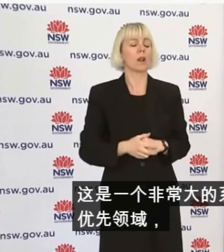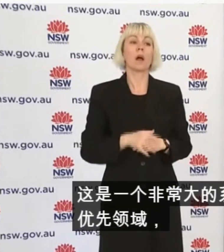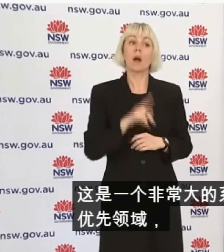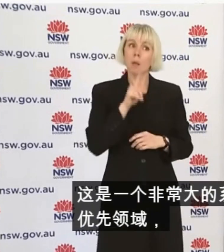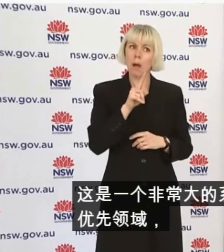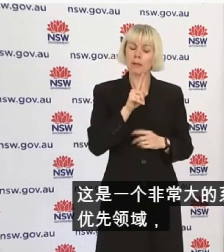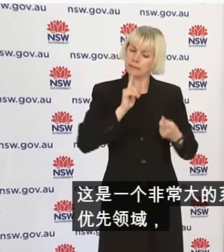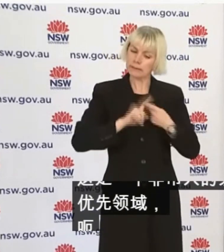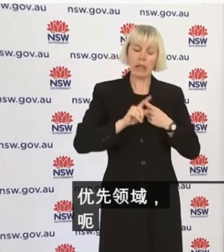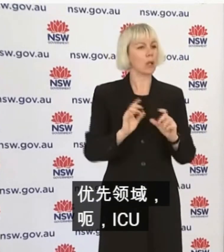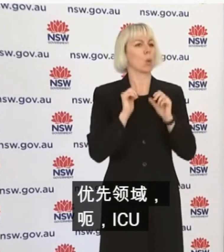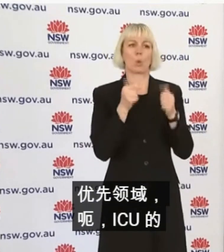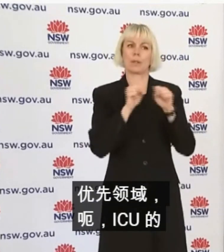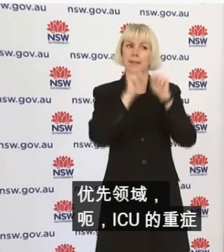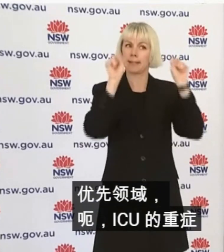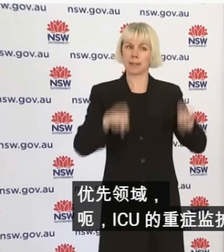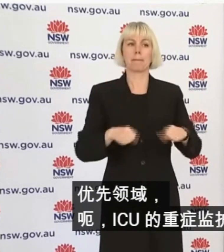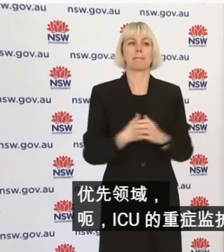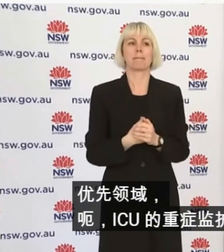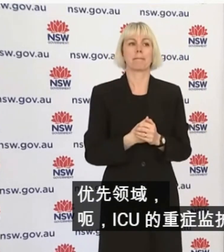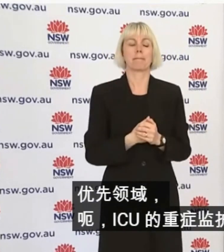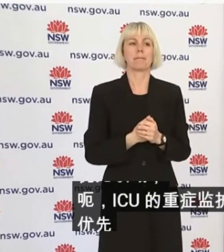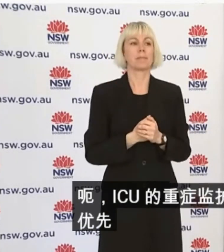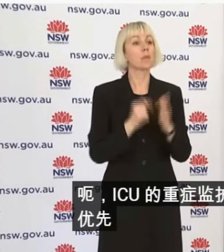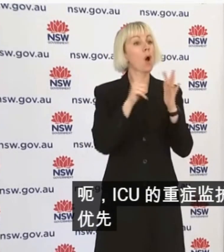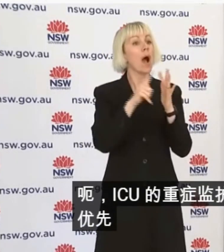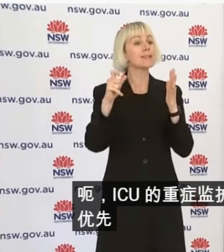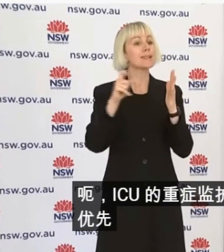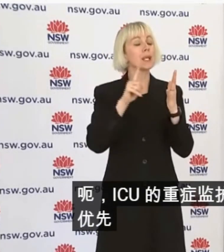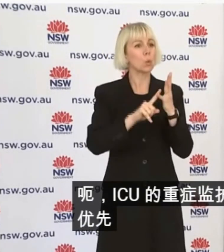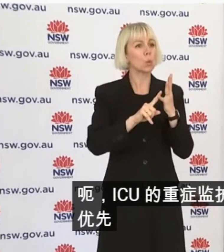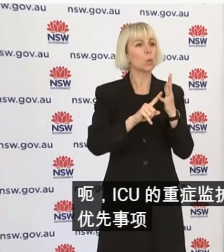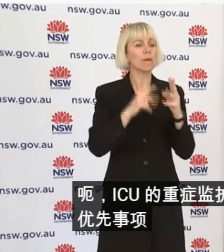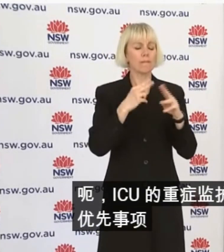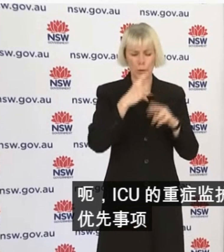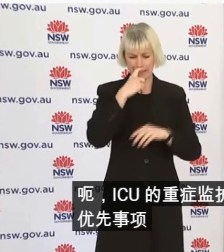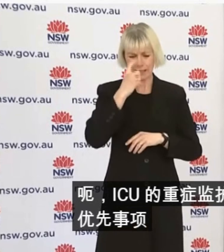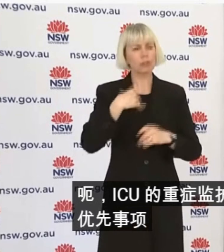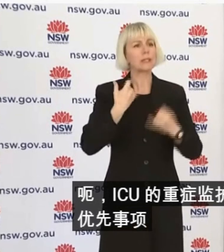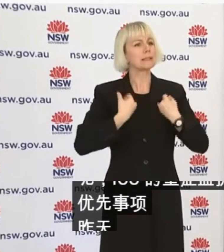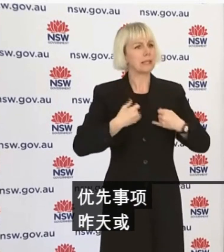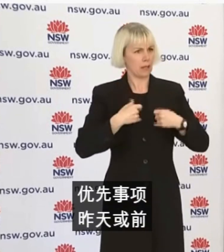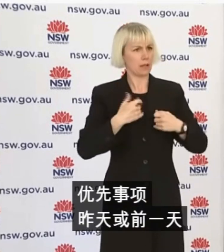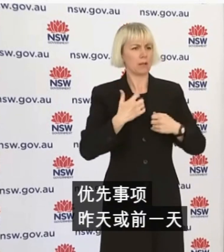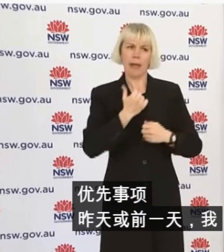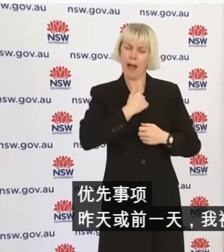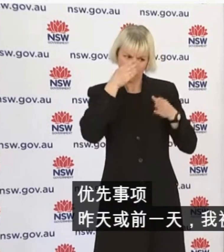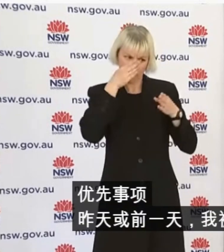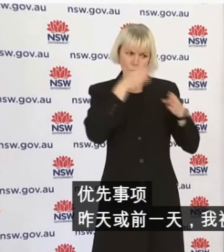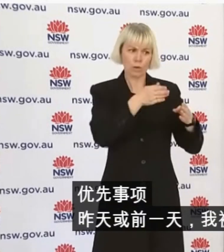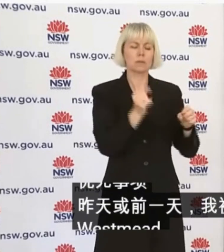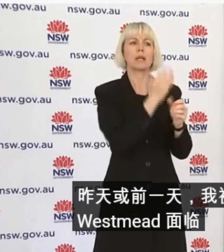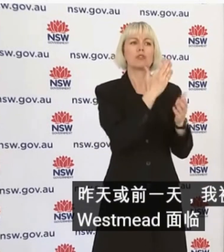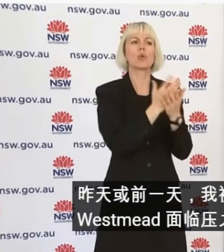priority areas. ICUs, intensive care units, are priority areas. I was advised yesterday or the day before